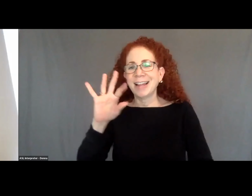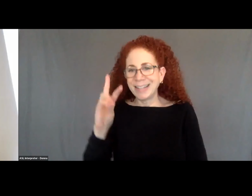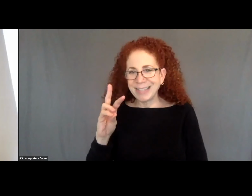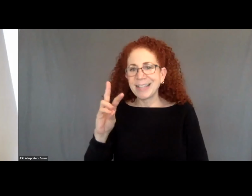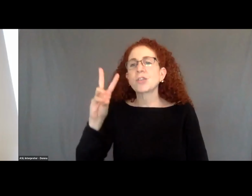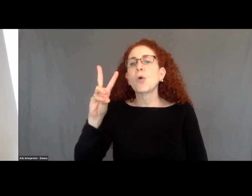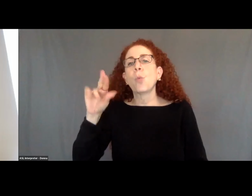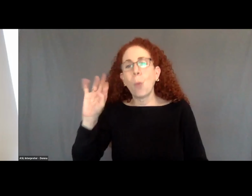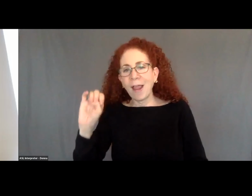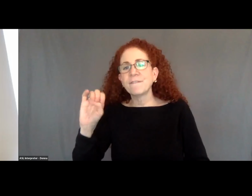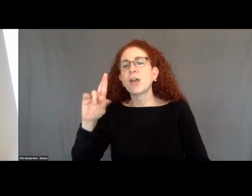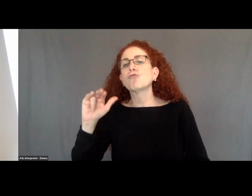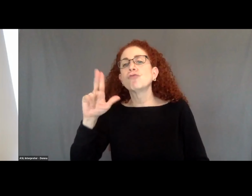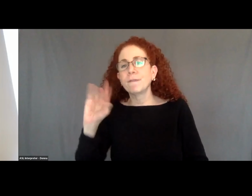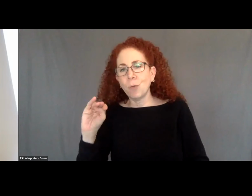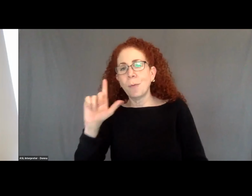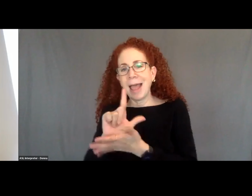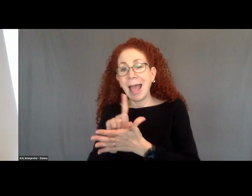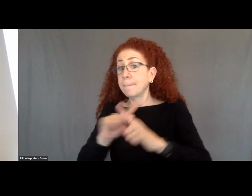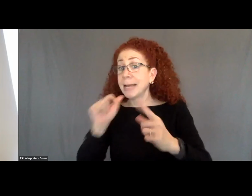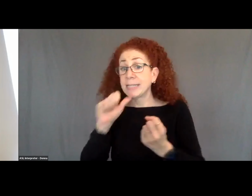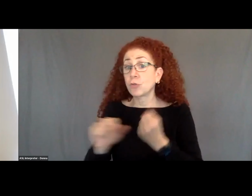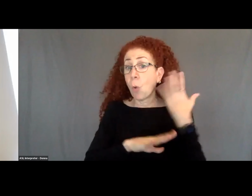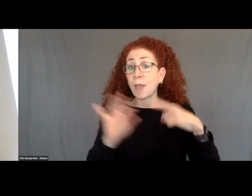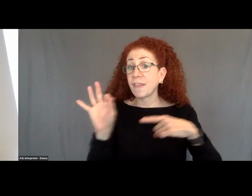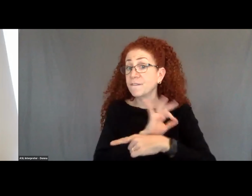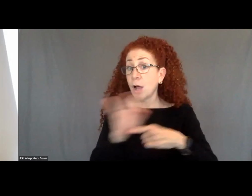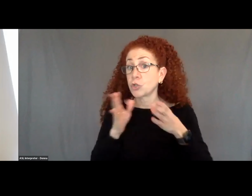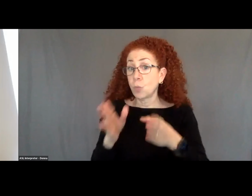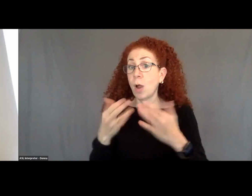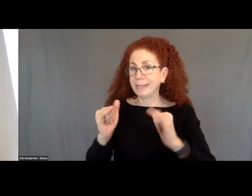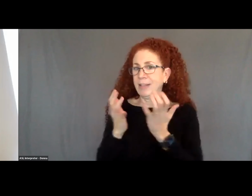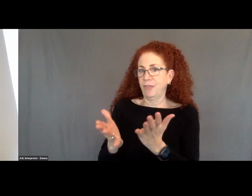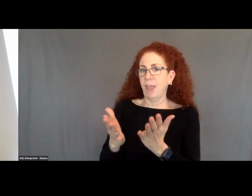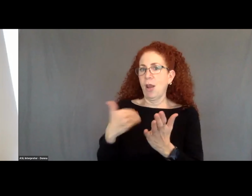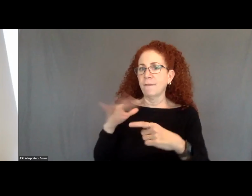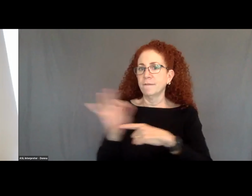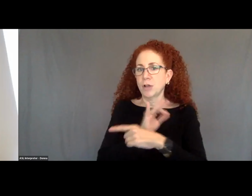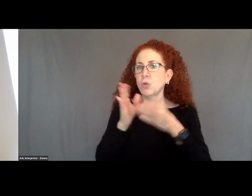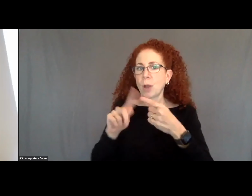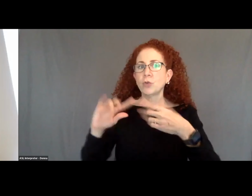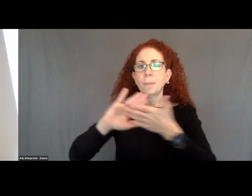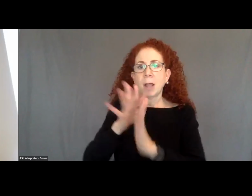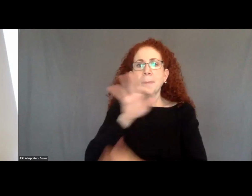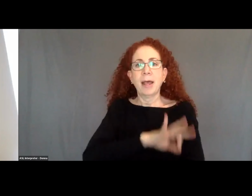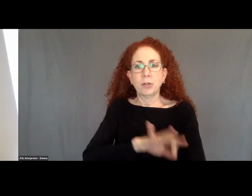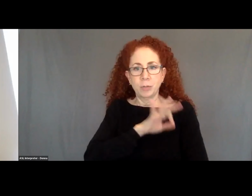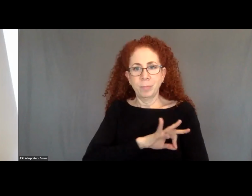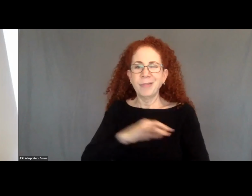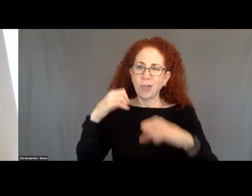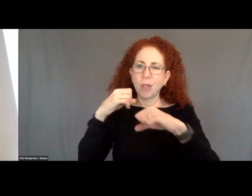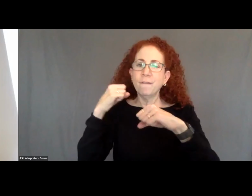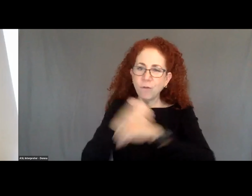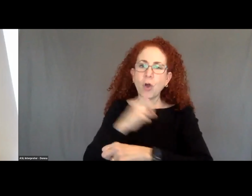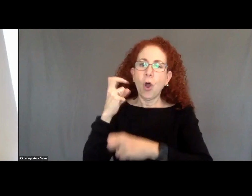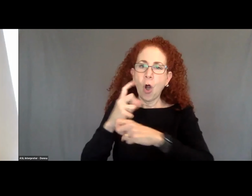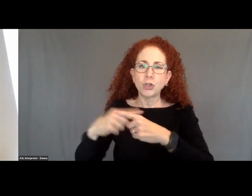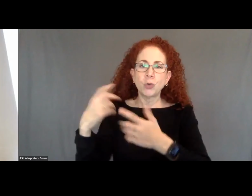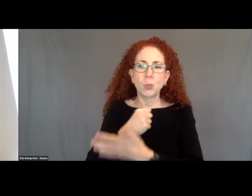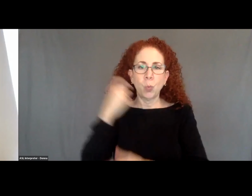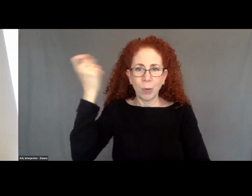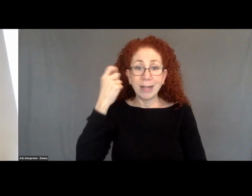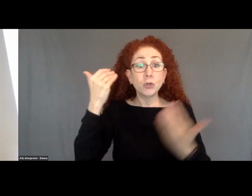Act. But Congress did not eradicate the functional route to eligibility that Zebley fought so hard to get. Today, the SSI